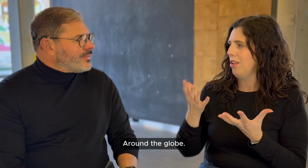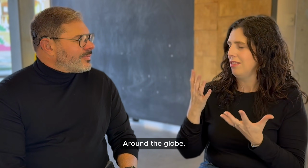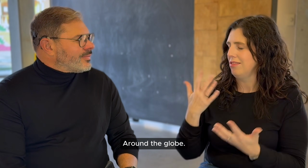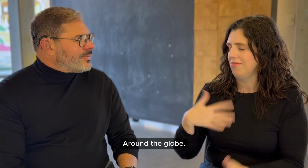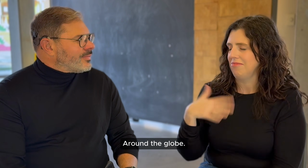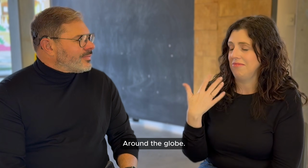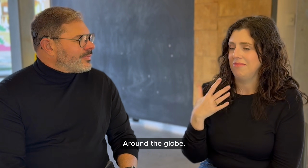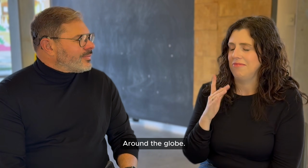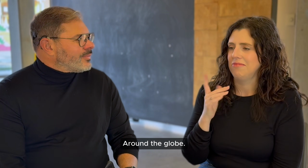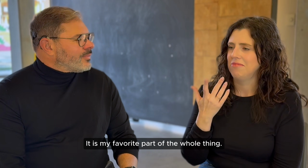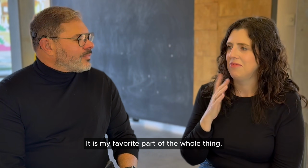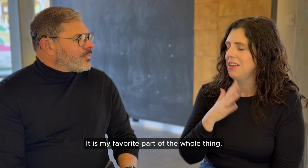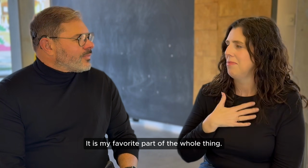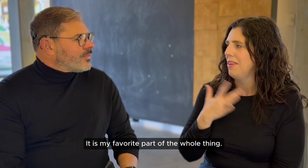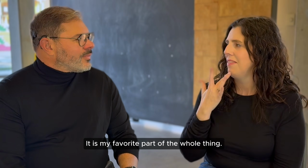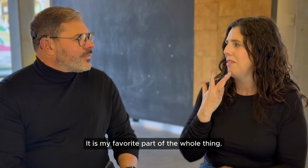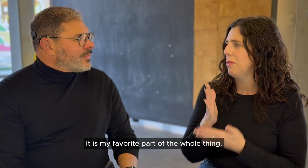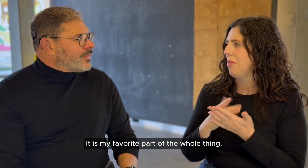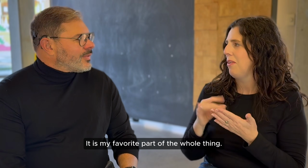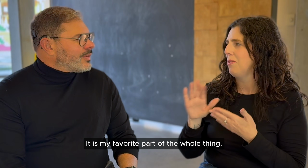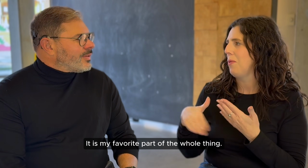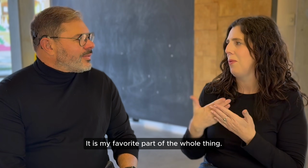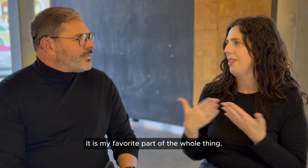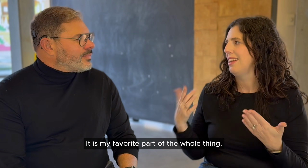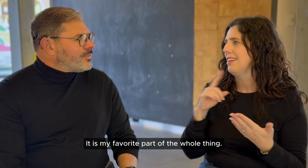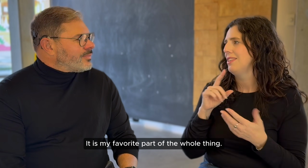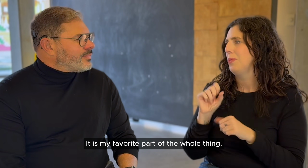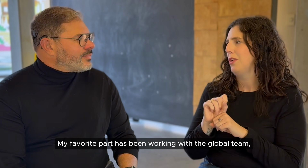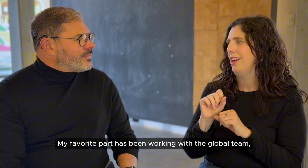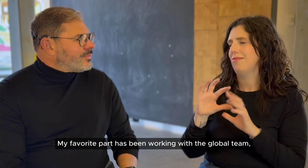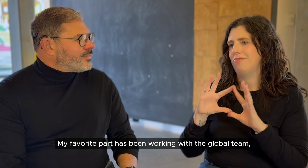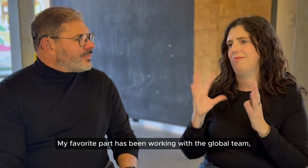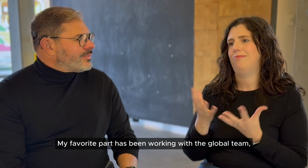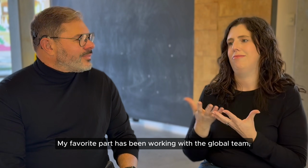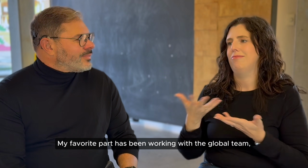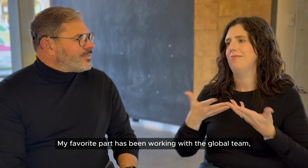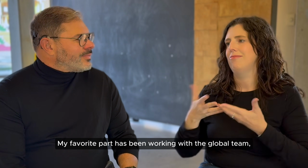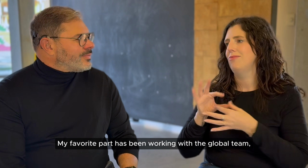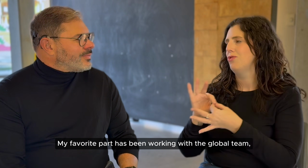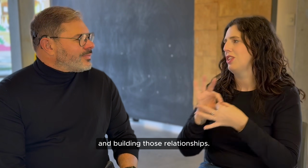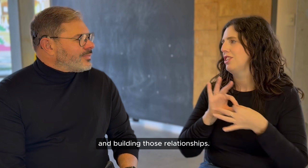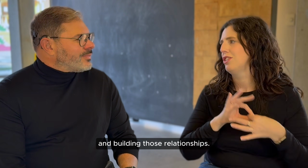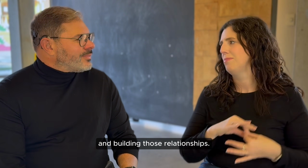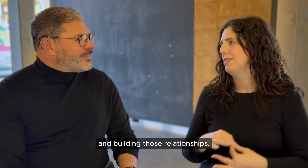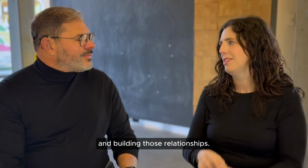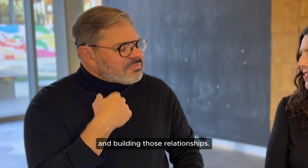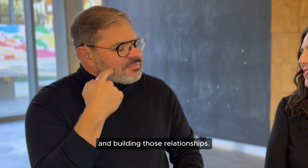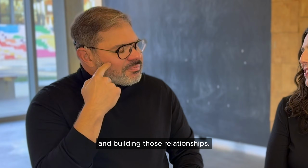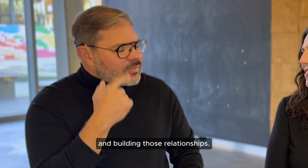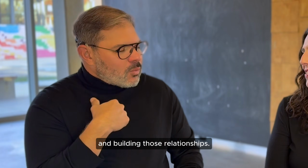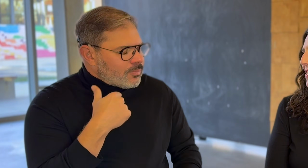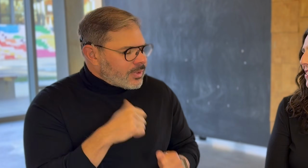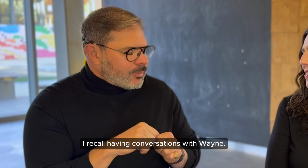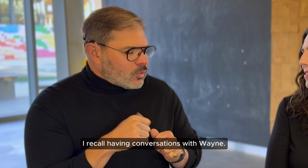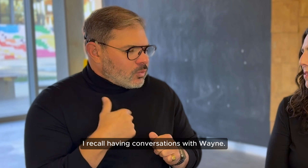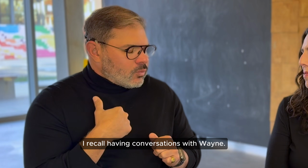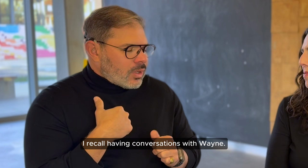globe. It's just my favorite part of the whole thing has been working with the global team and those relationships. I recall